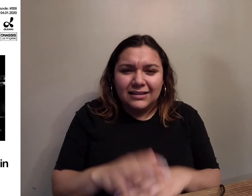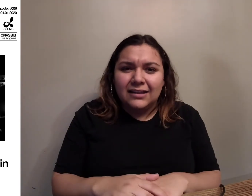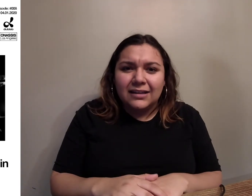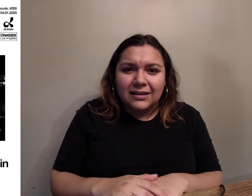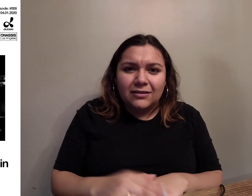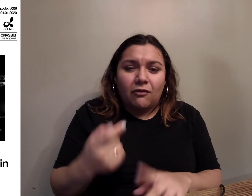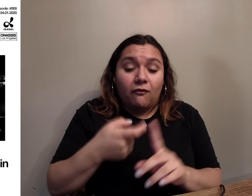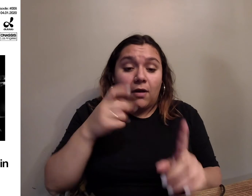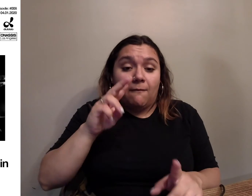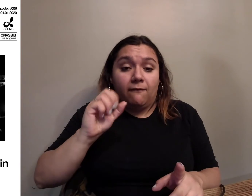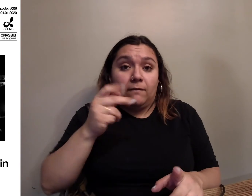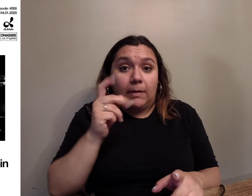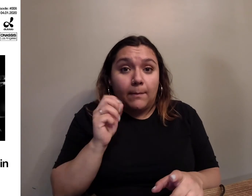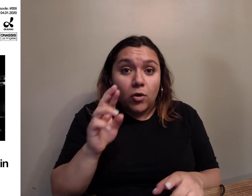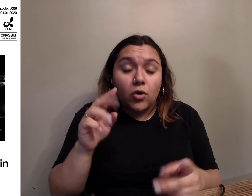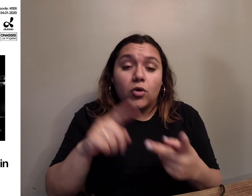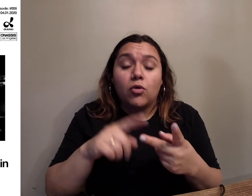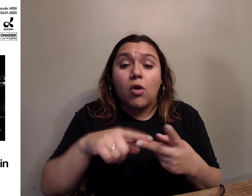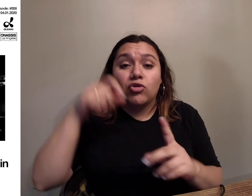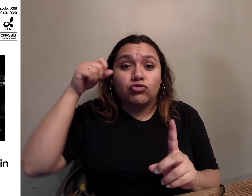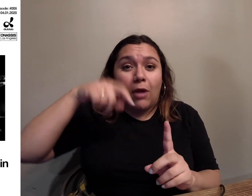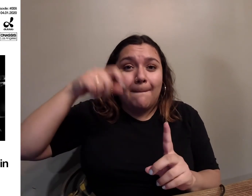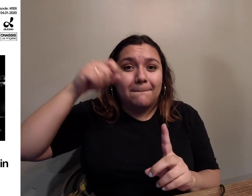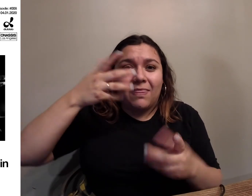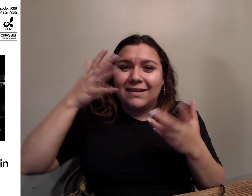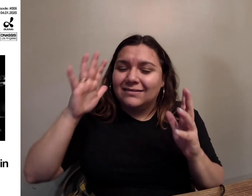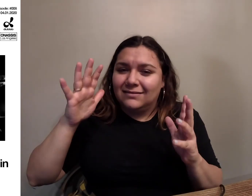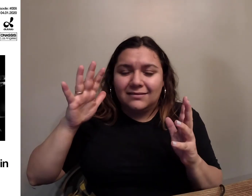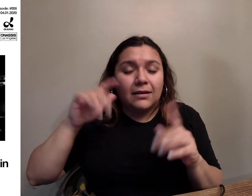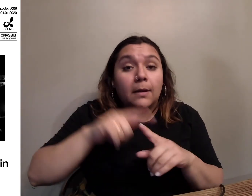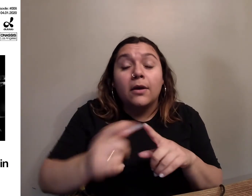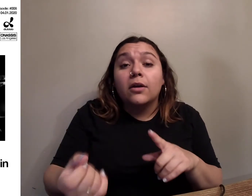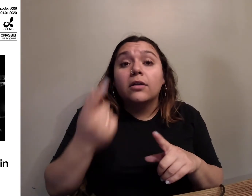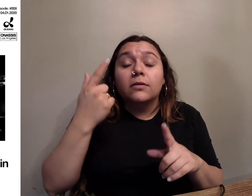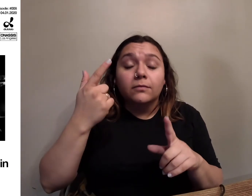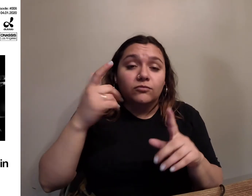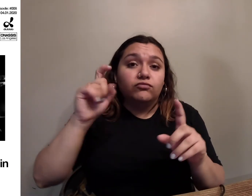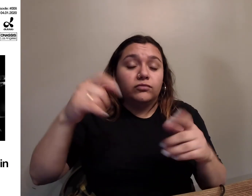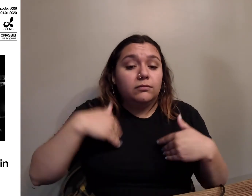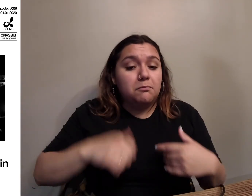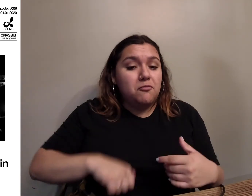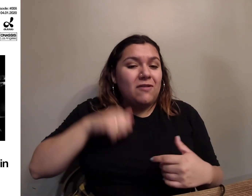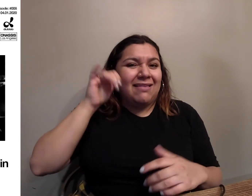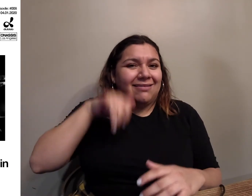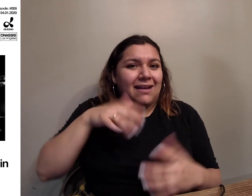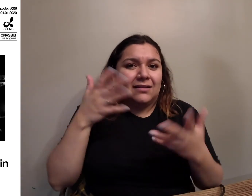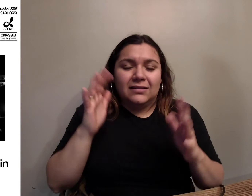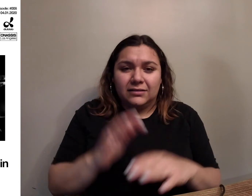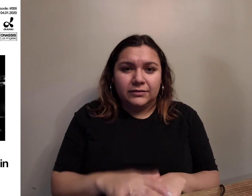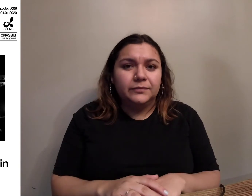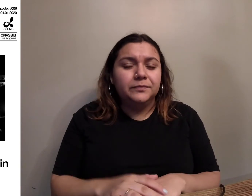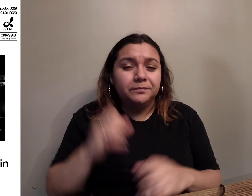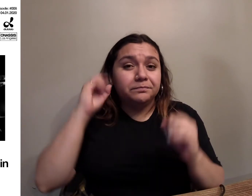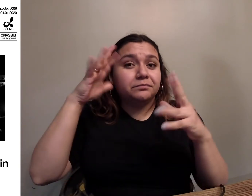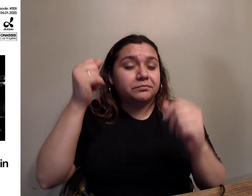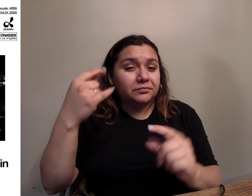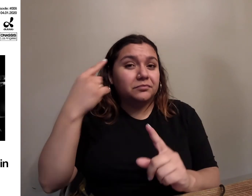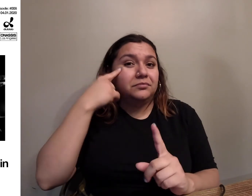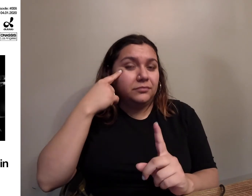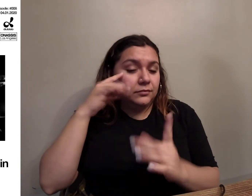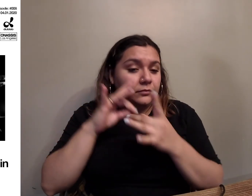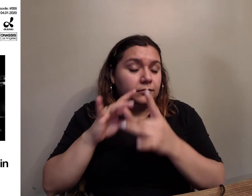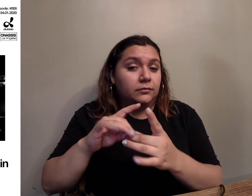vapor, a droplet. And that's our dignity consists in that. And this is this amazing thought in Pascal,